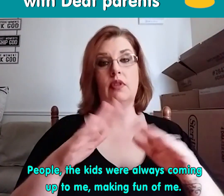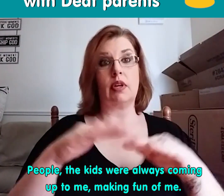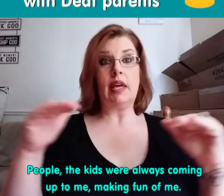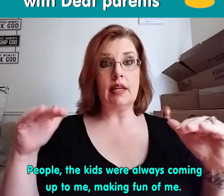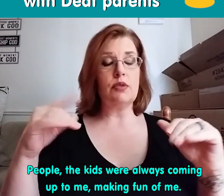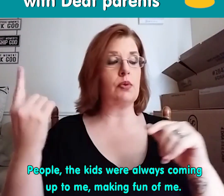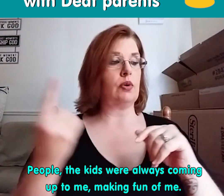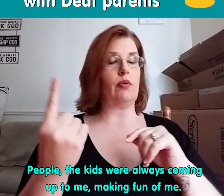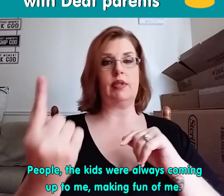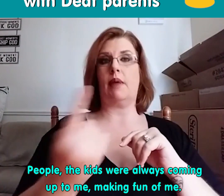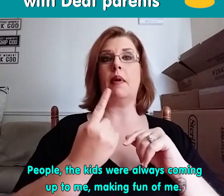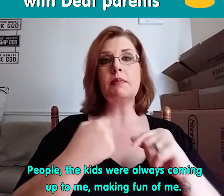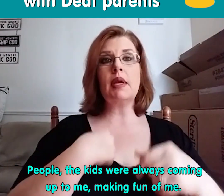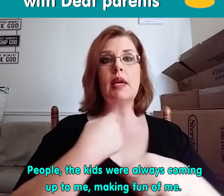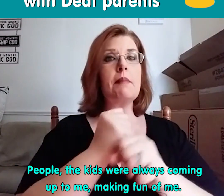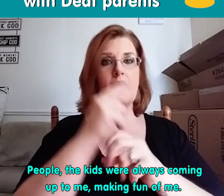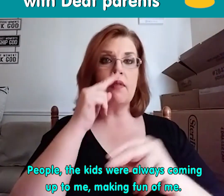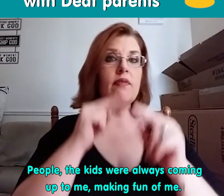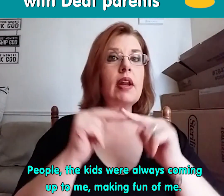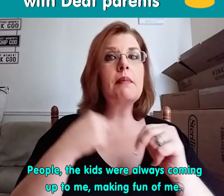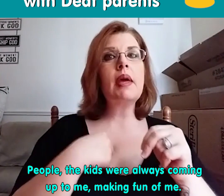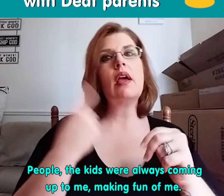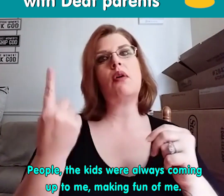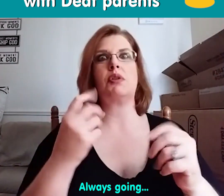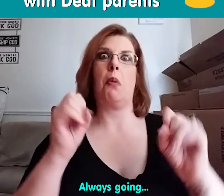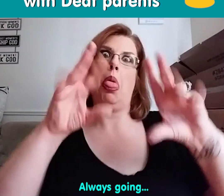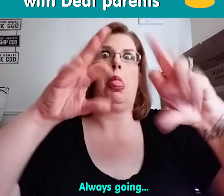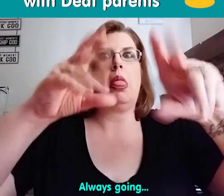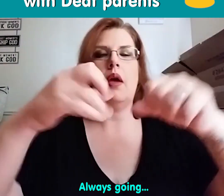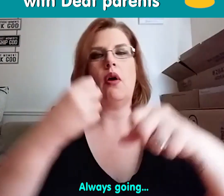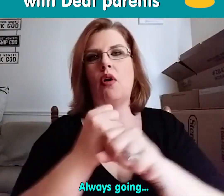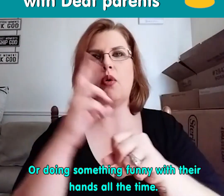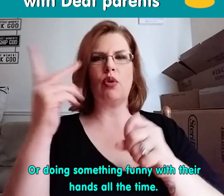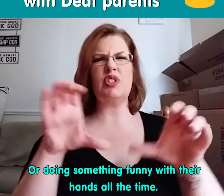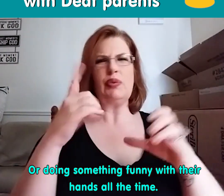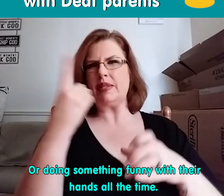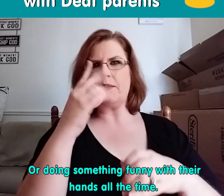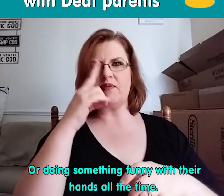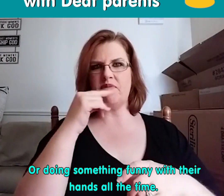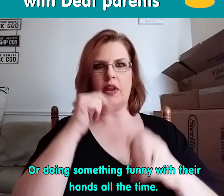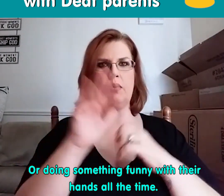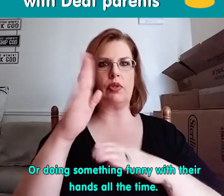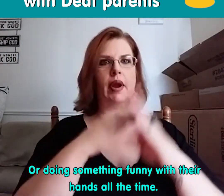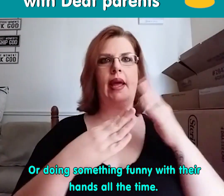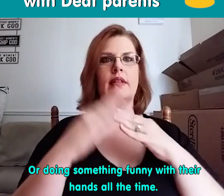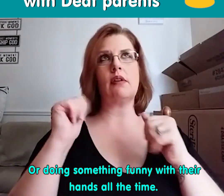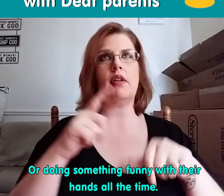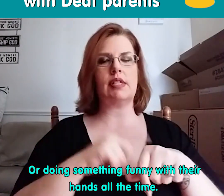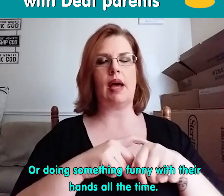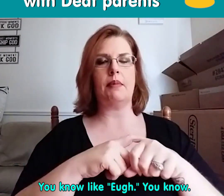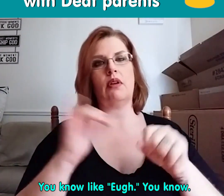The kids were always coming up to me, making fun of me, always going, or doing something funny with their hands all the time,